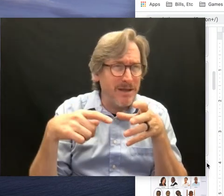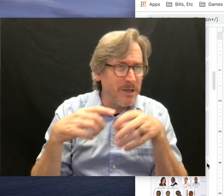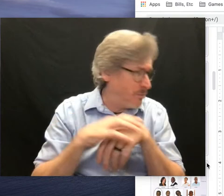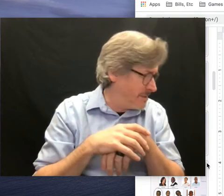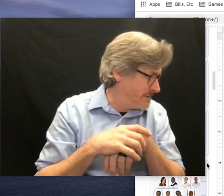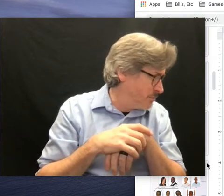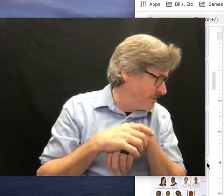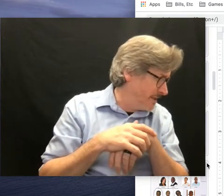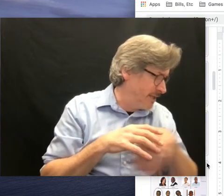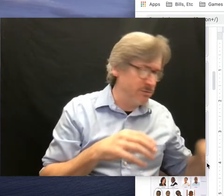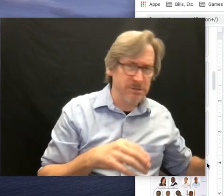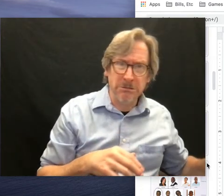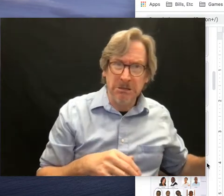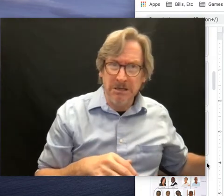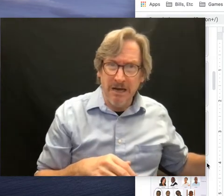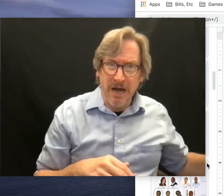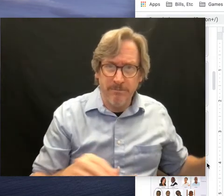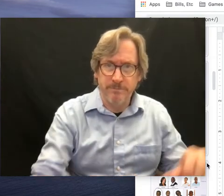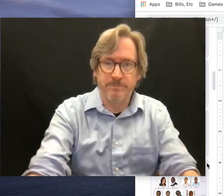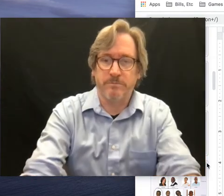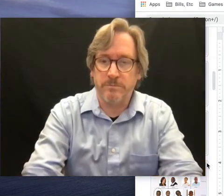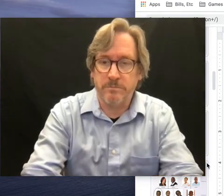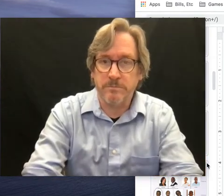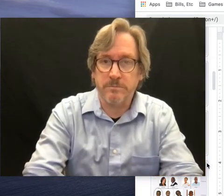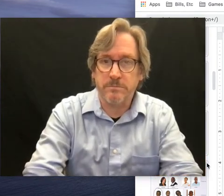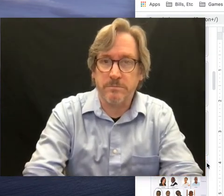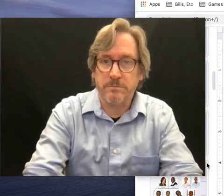intimate family. What is the word that they use?